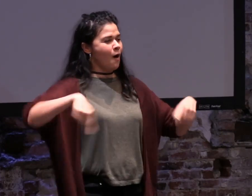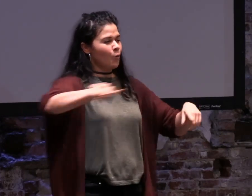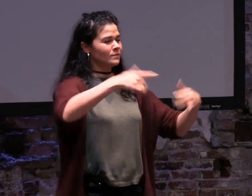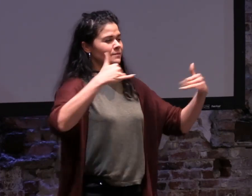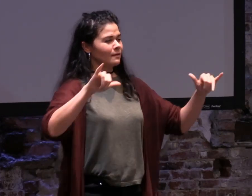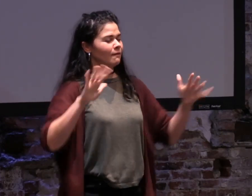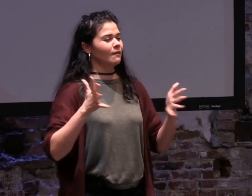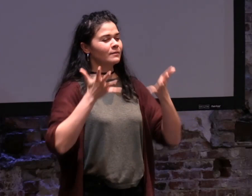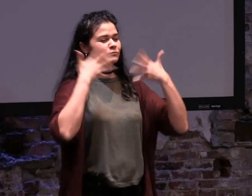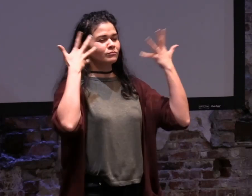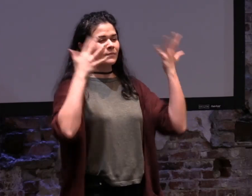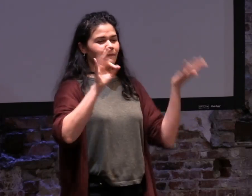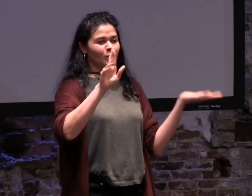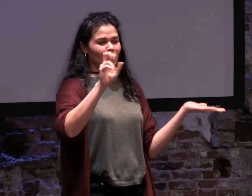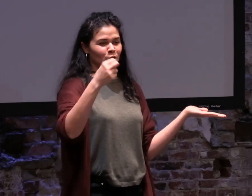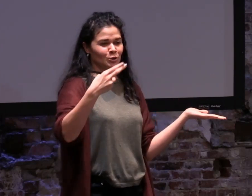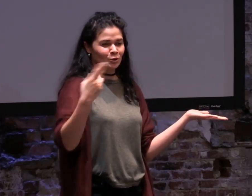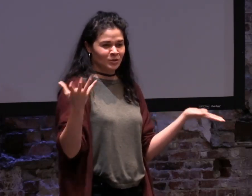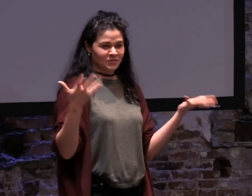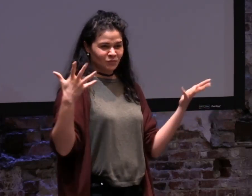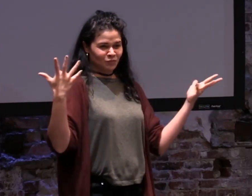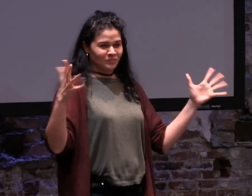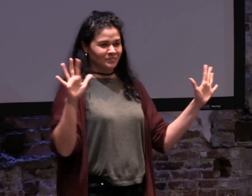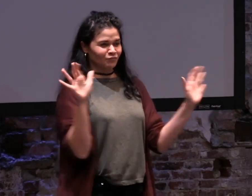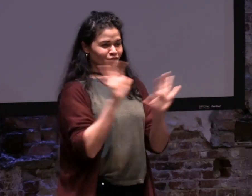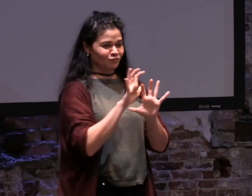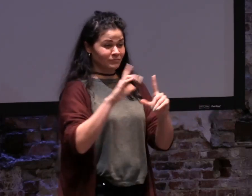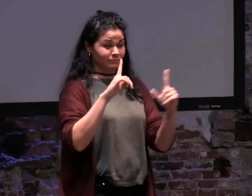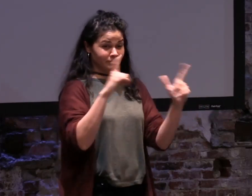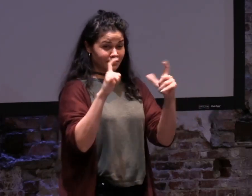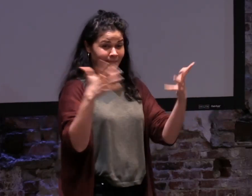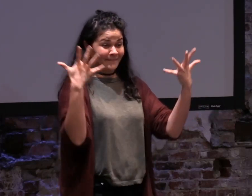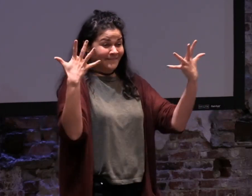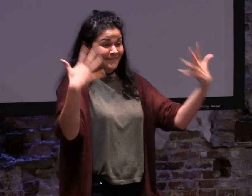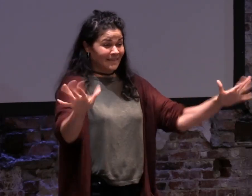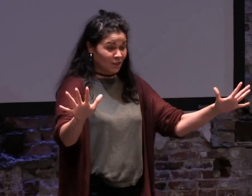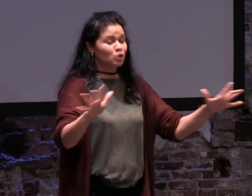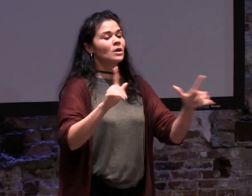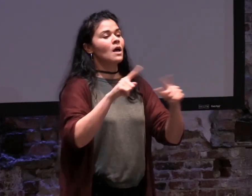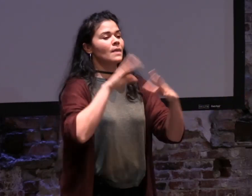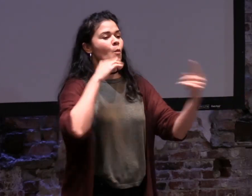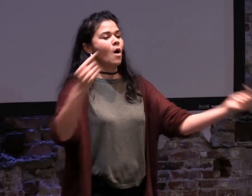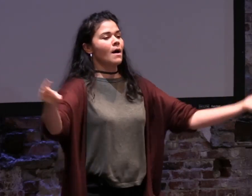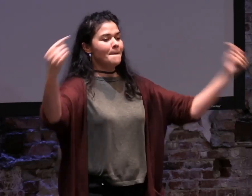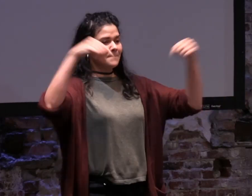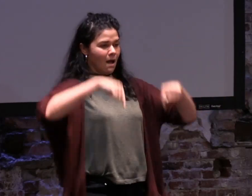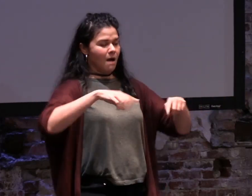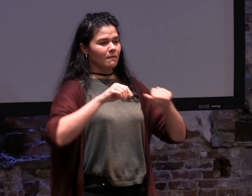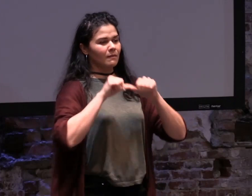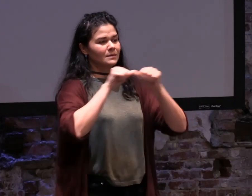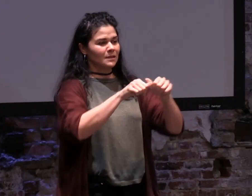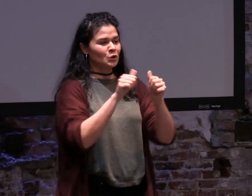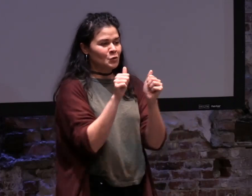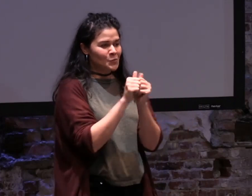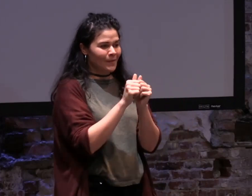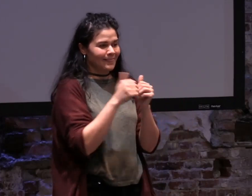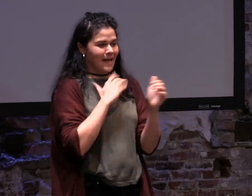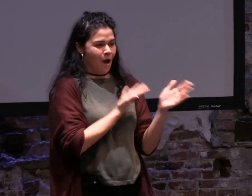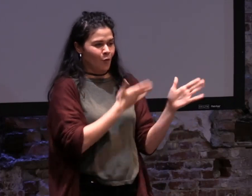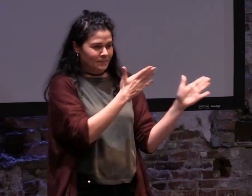together for a group picture. So go refresh yourself, and we'll take the picture in the lobby. Then we're going to come back here and